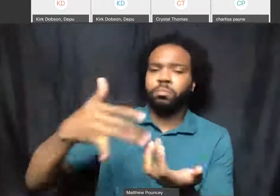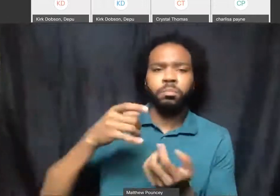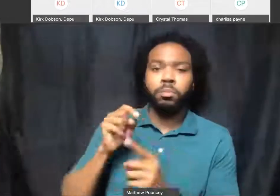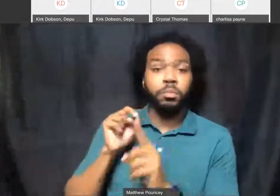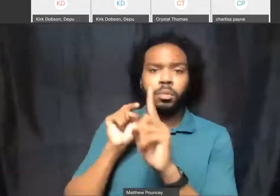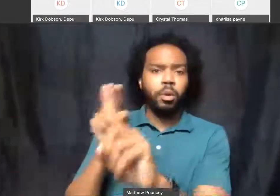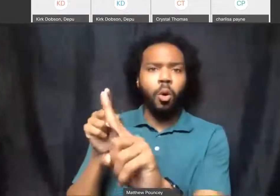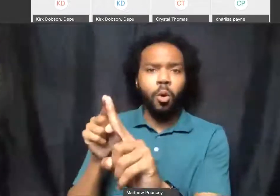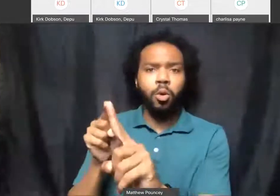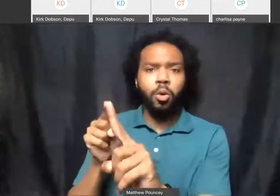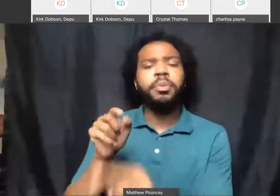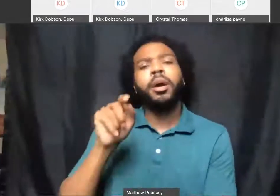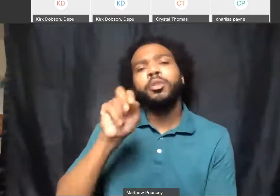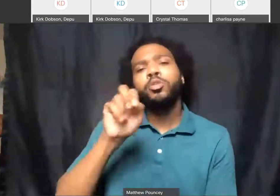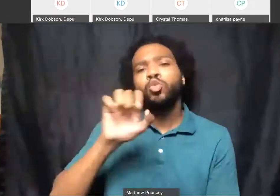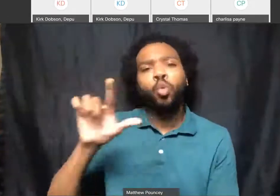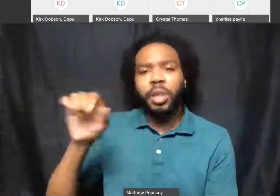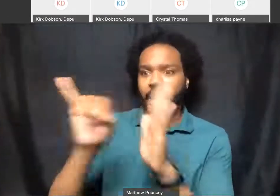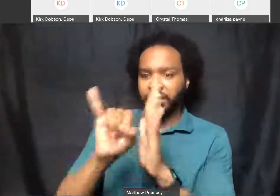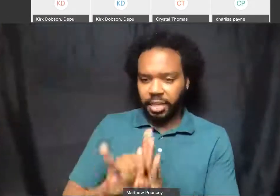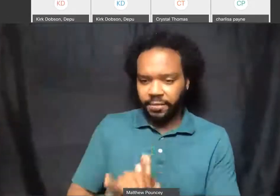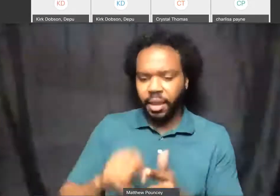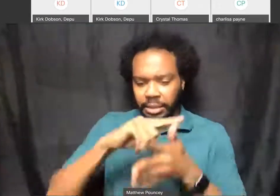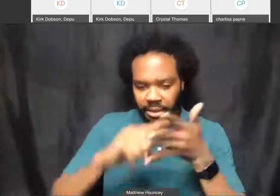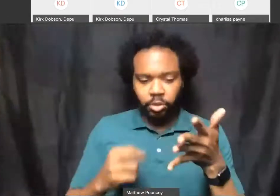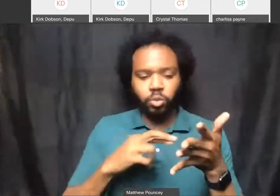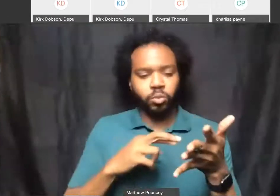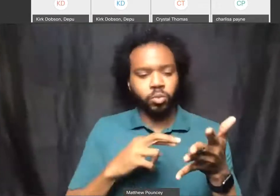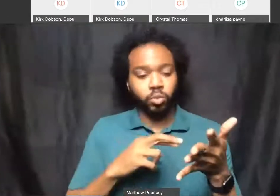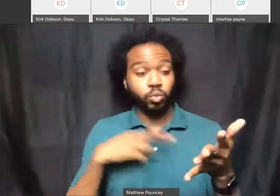that identifies risks and plans for mitigating, for